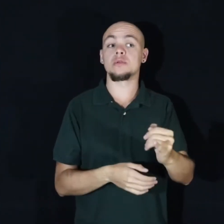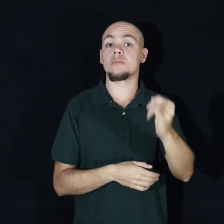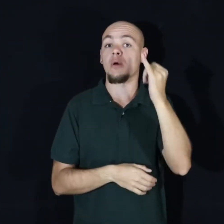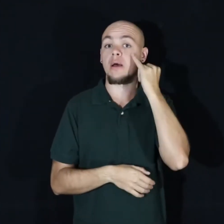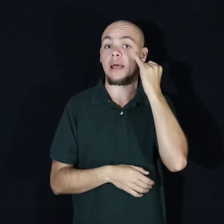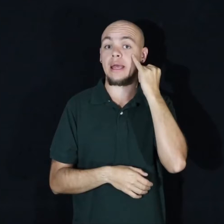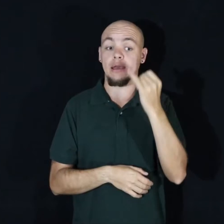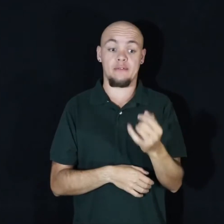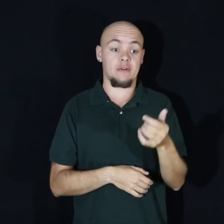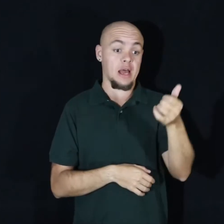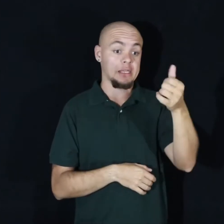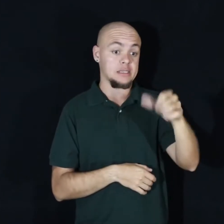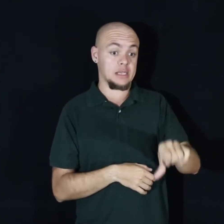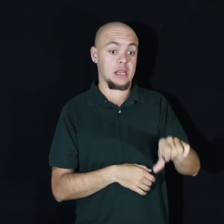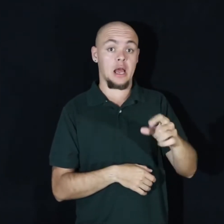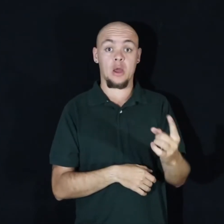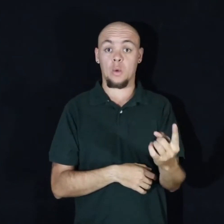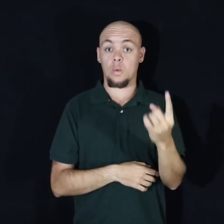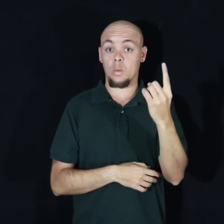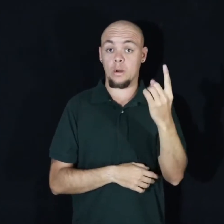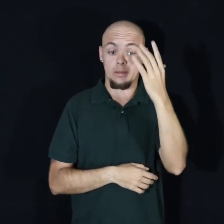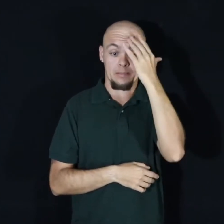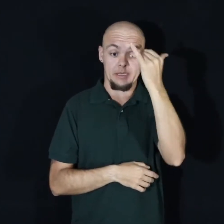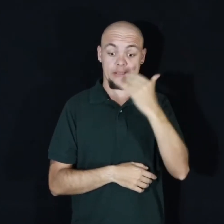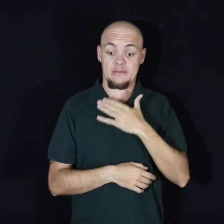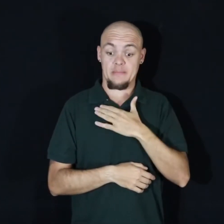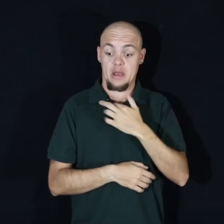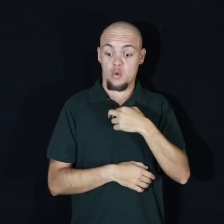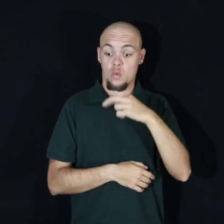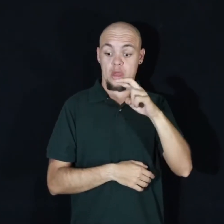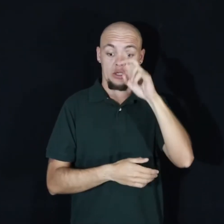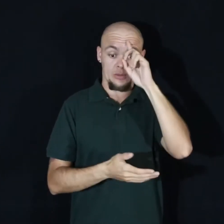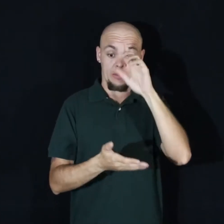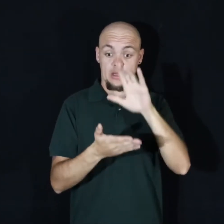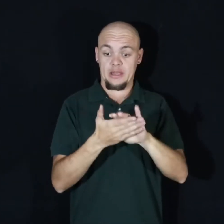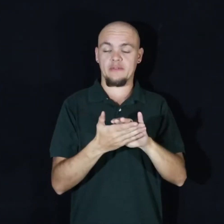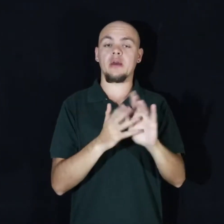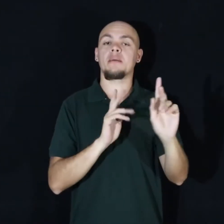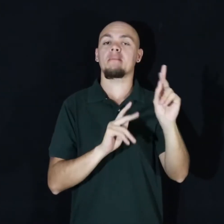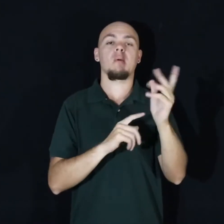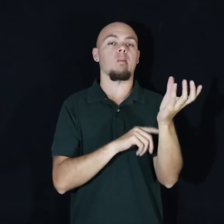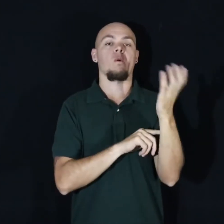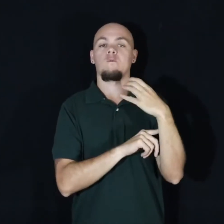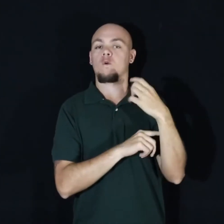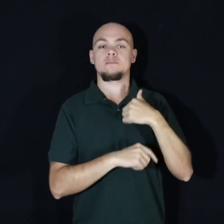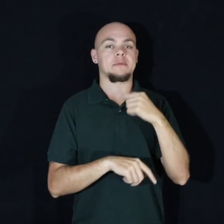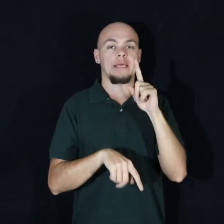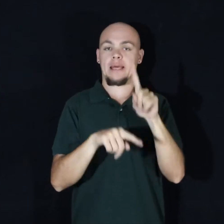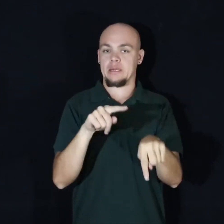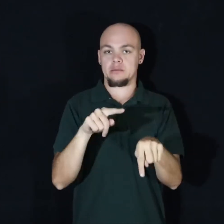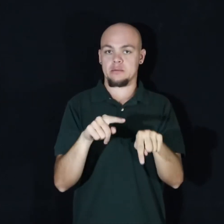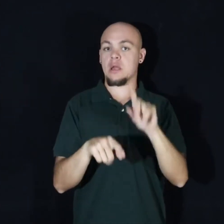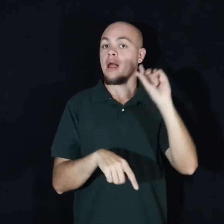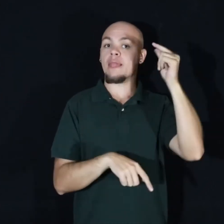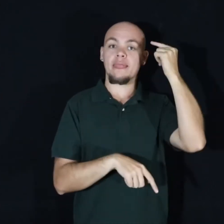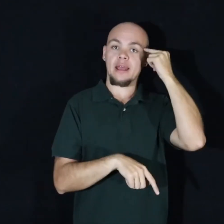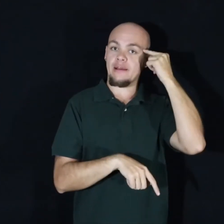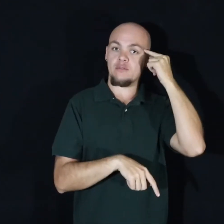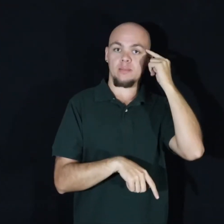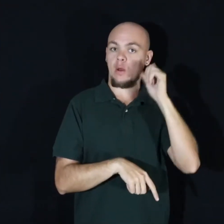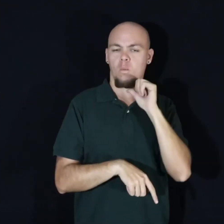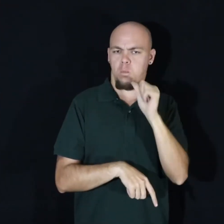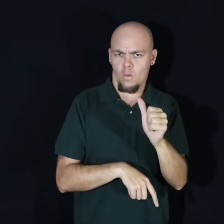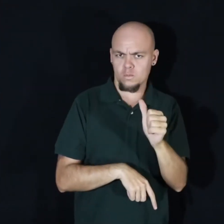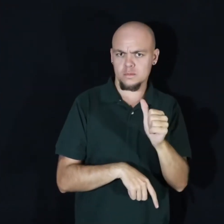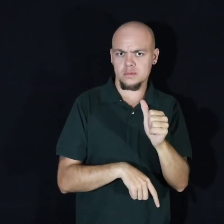marriages, that if I decline to do one because of my religious beliefs, nobody can force me to do